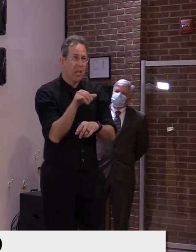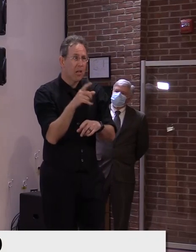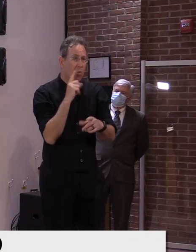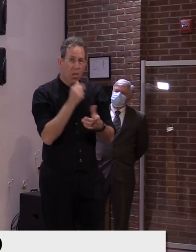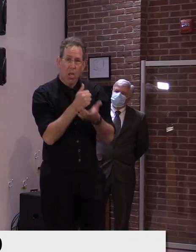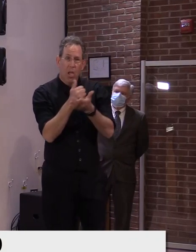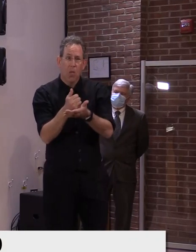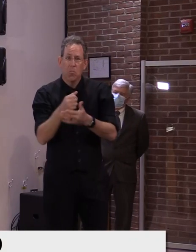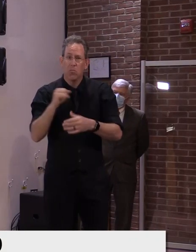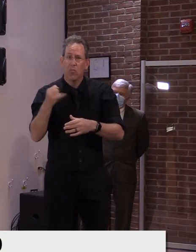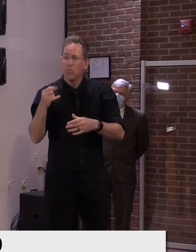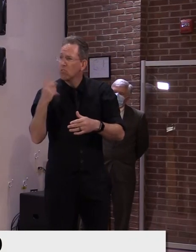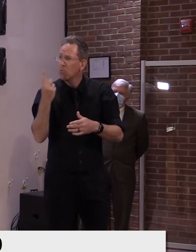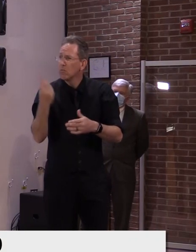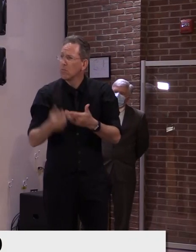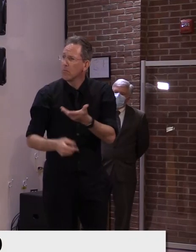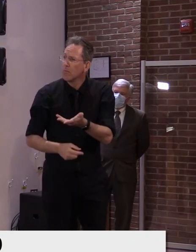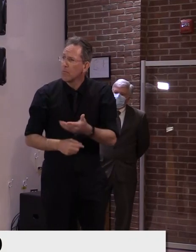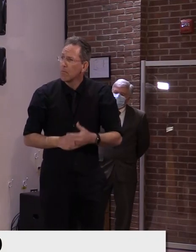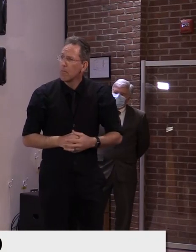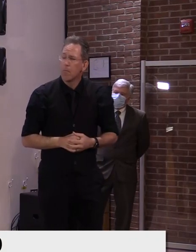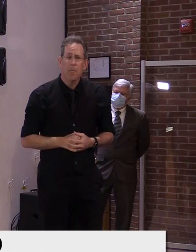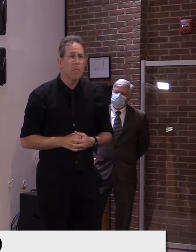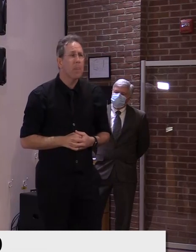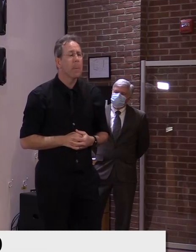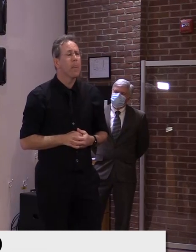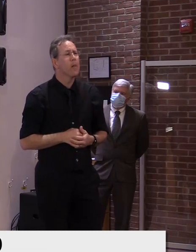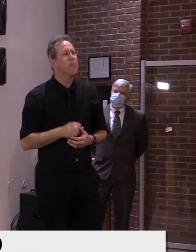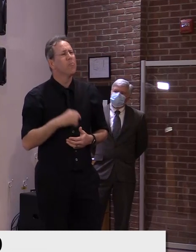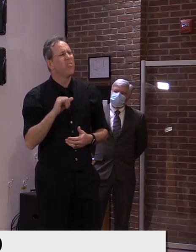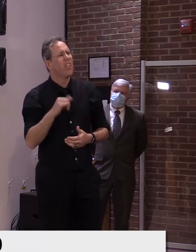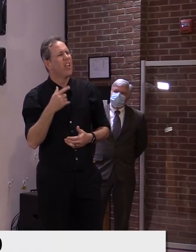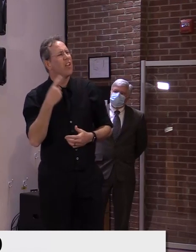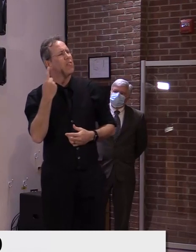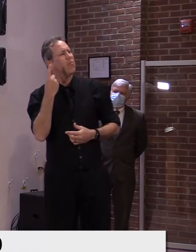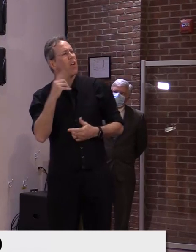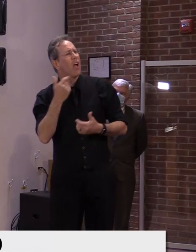Johnson & Johnson vaccine and perhaps speed their reaction?